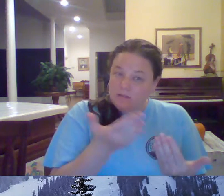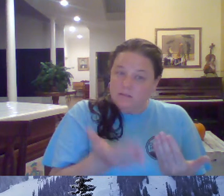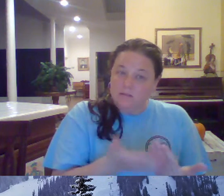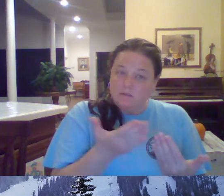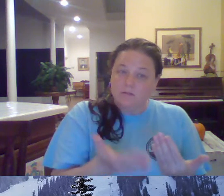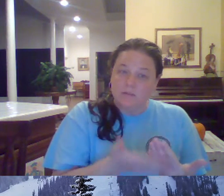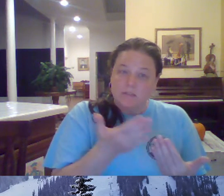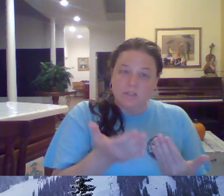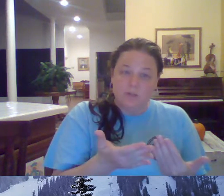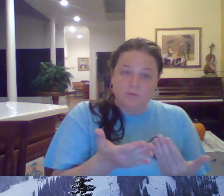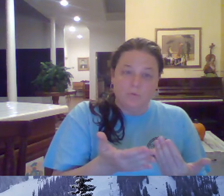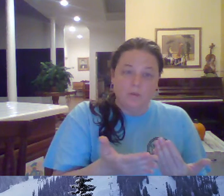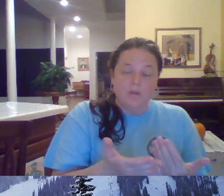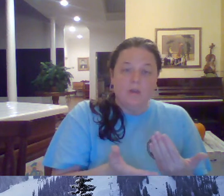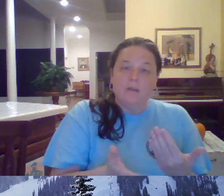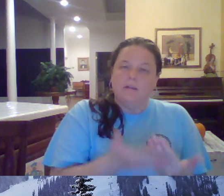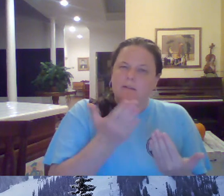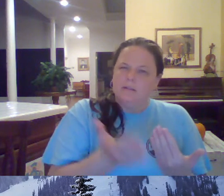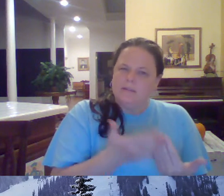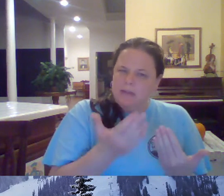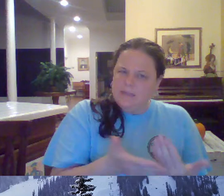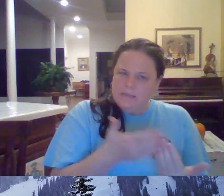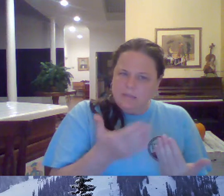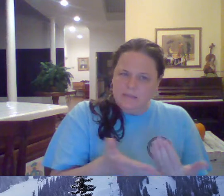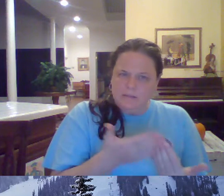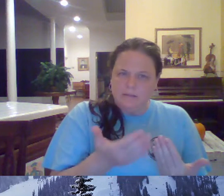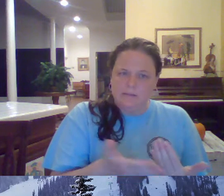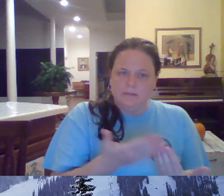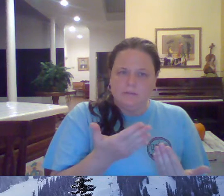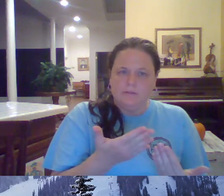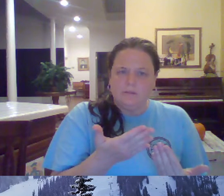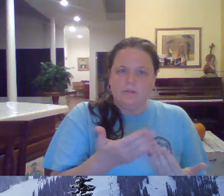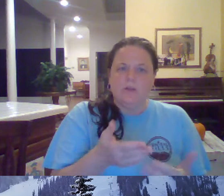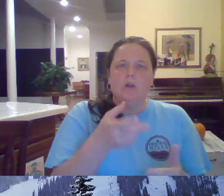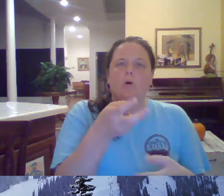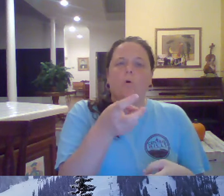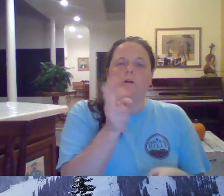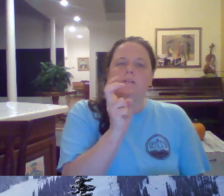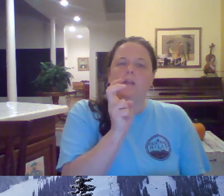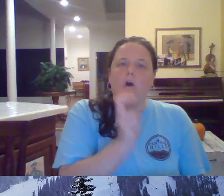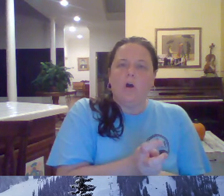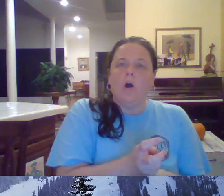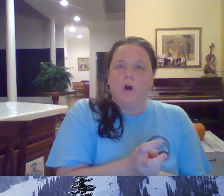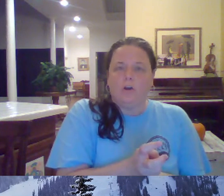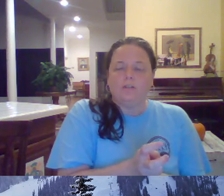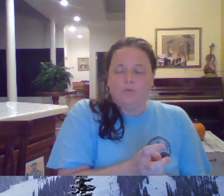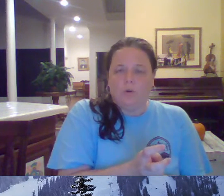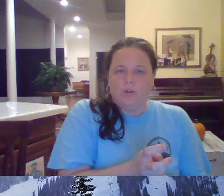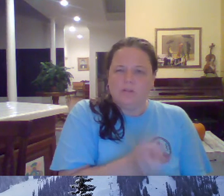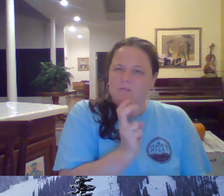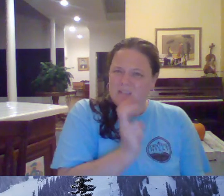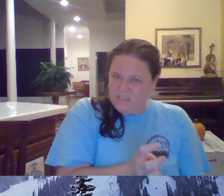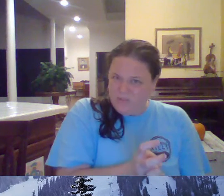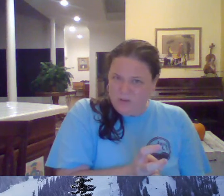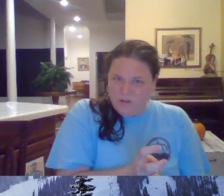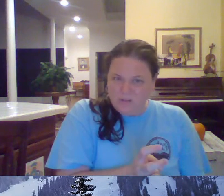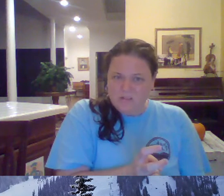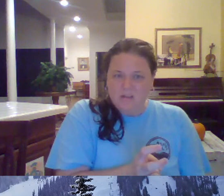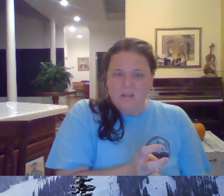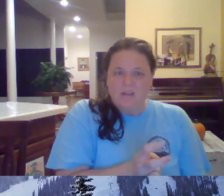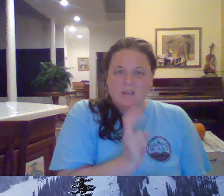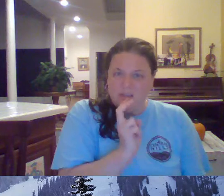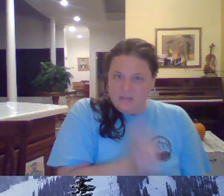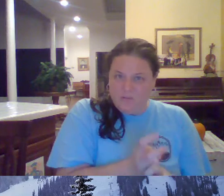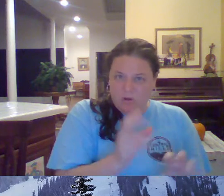easy. This is new. Is it easy? Or is it hard or difficult? Is it